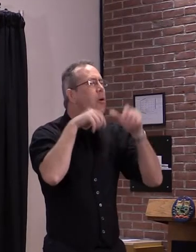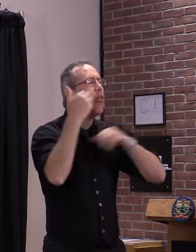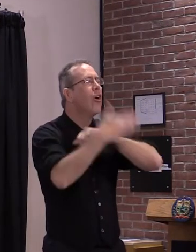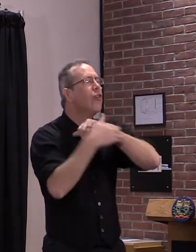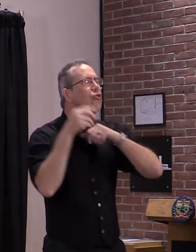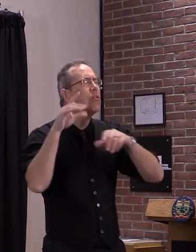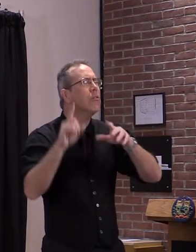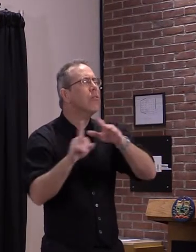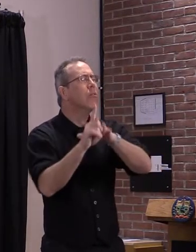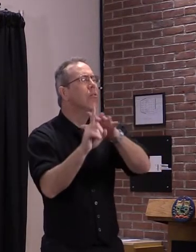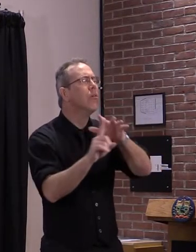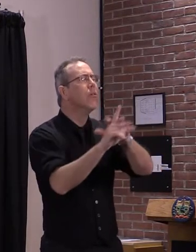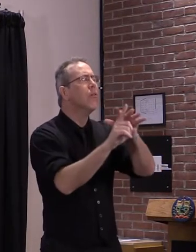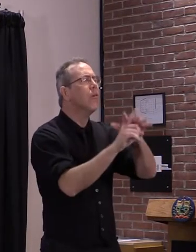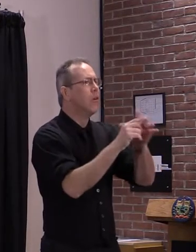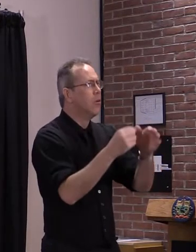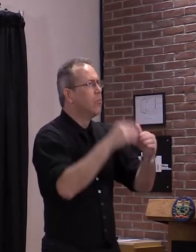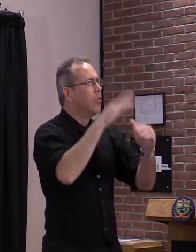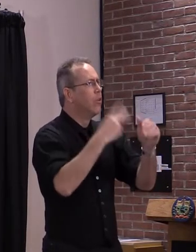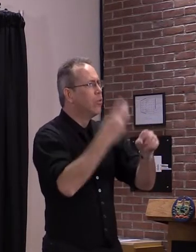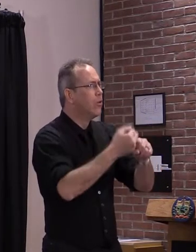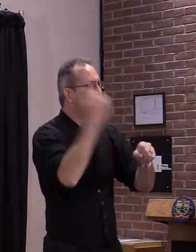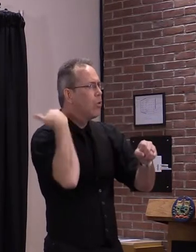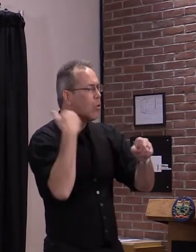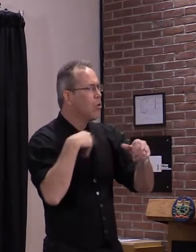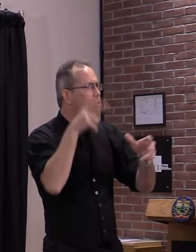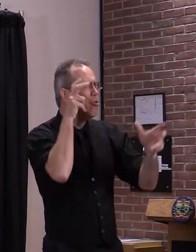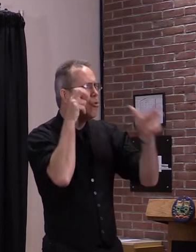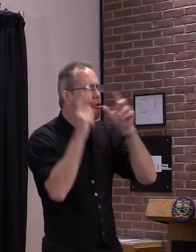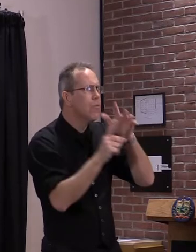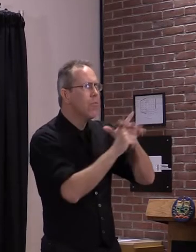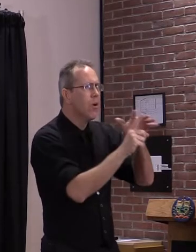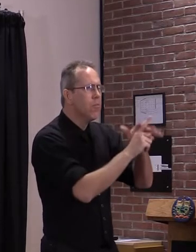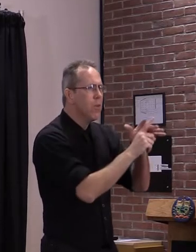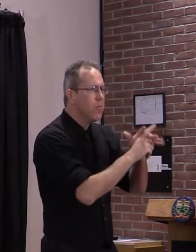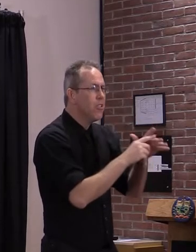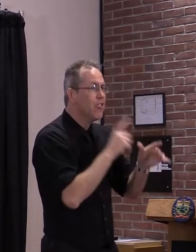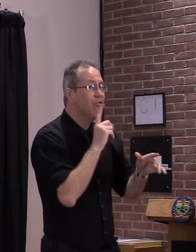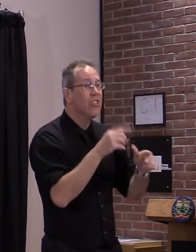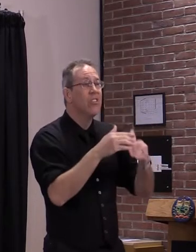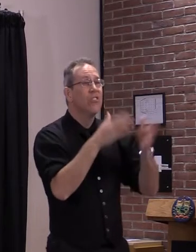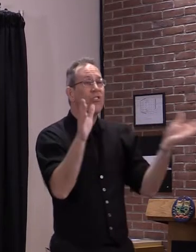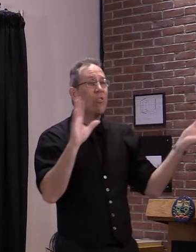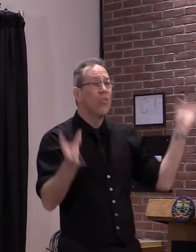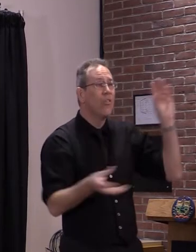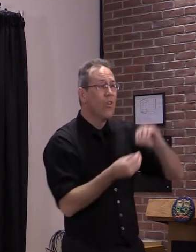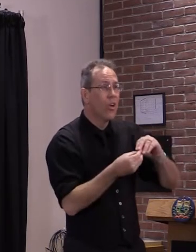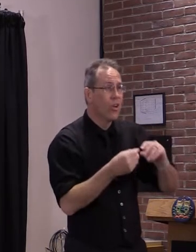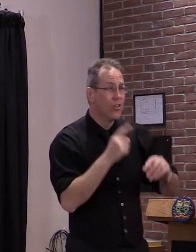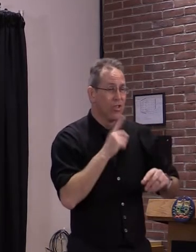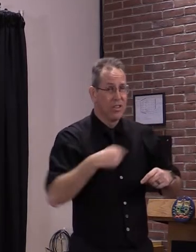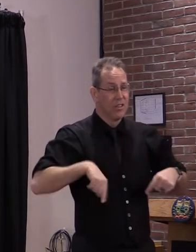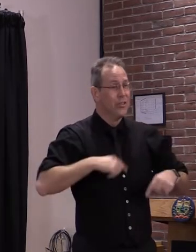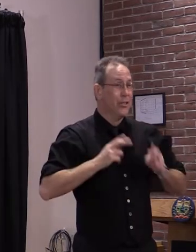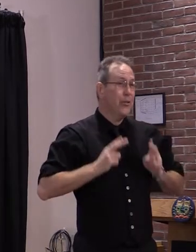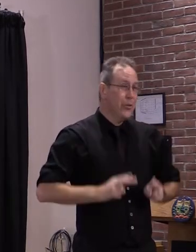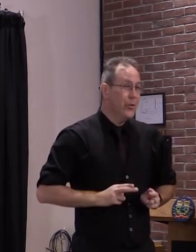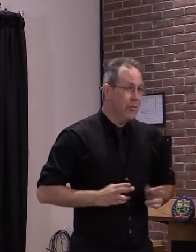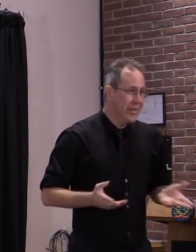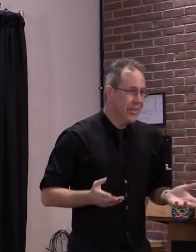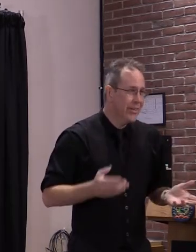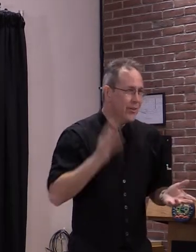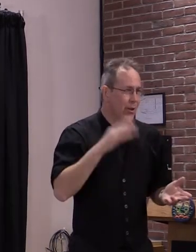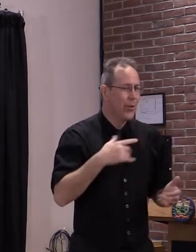certainly one thing we learn as a human race, I think, should be humility. And what I learn in a scientific